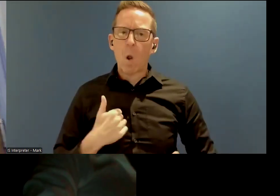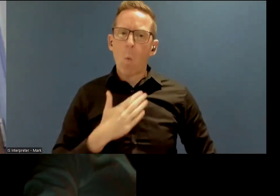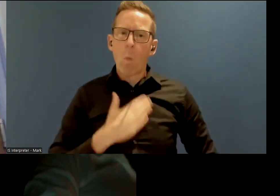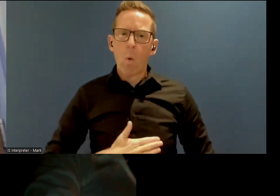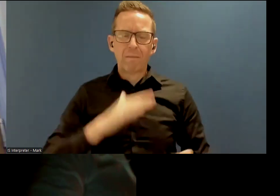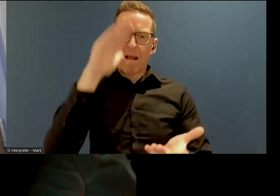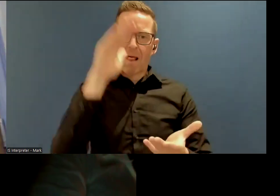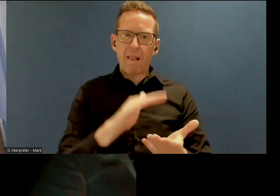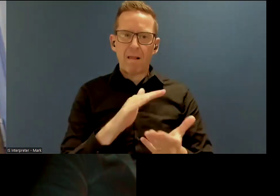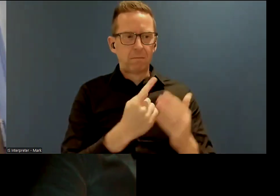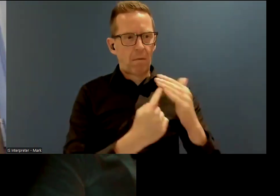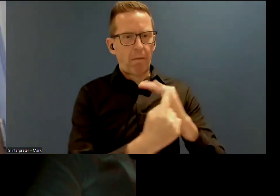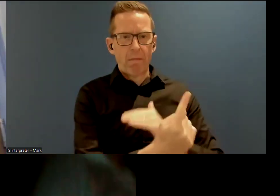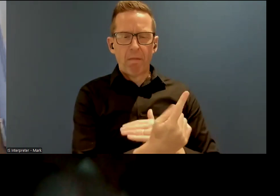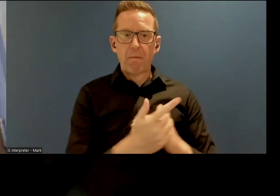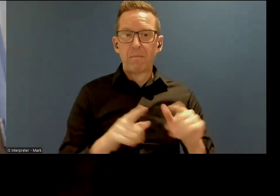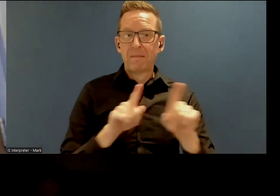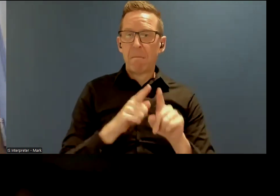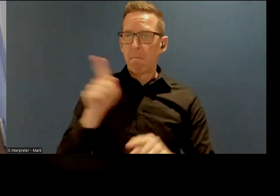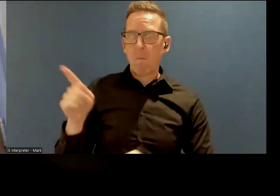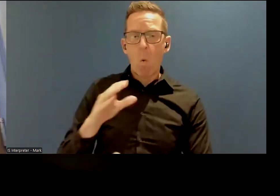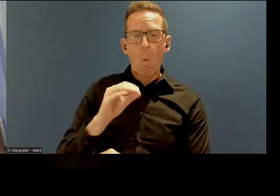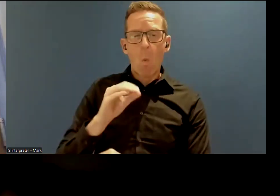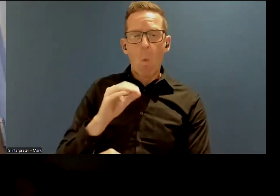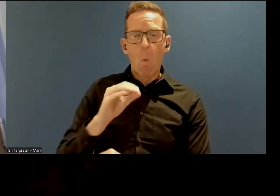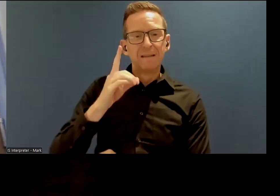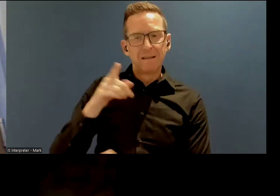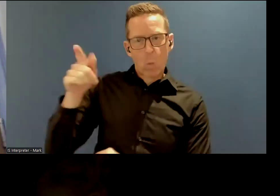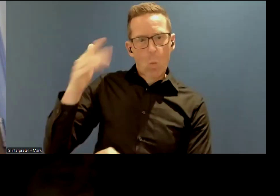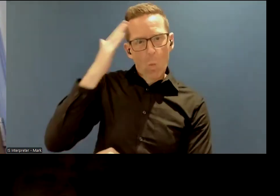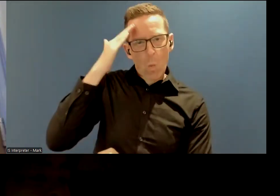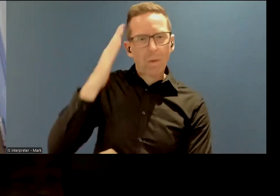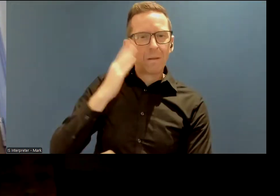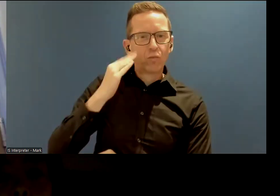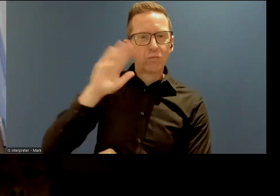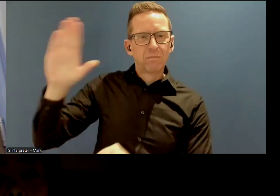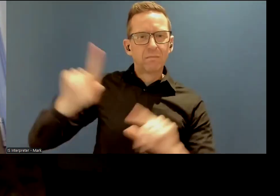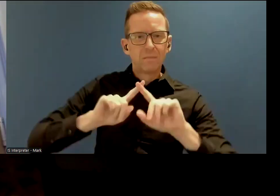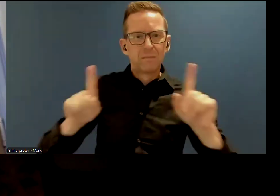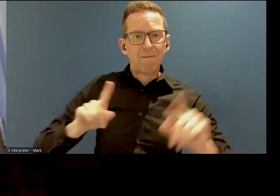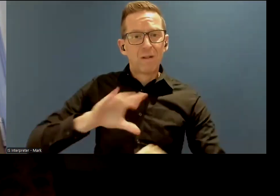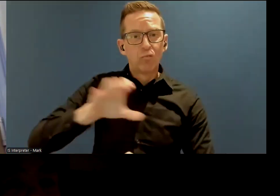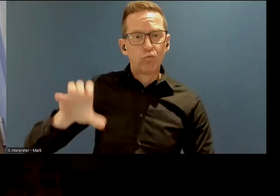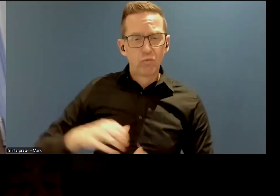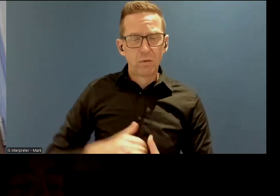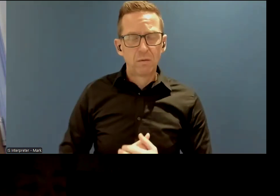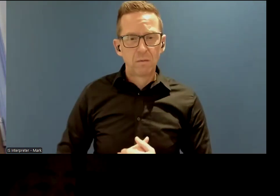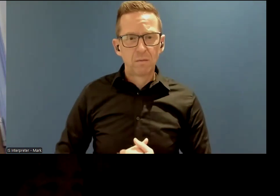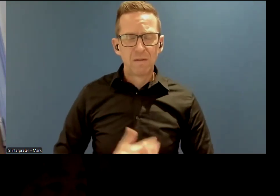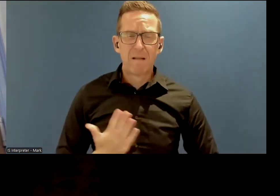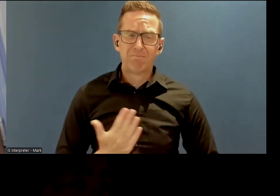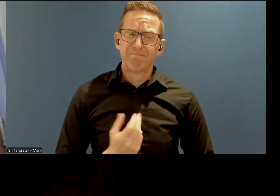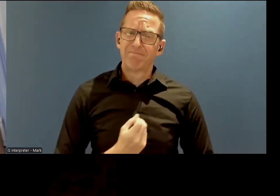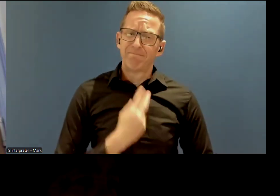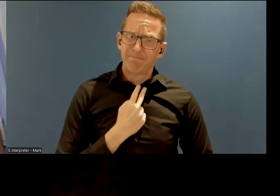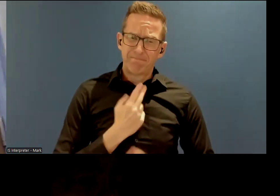are experiencing in other countries. To its shame, and as Samuel mentioned, the